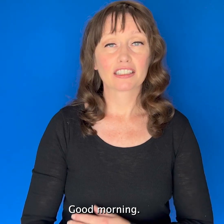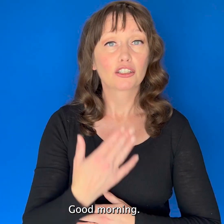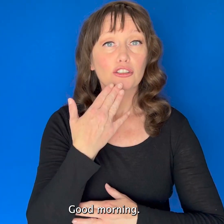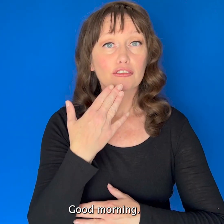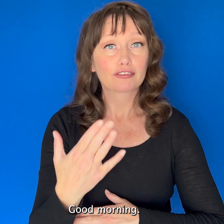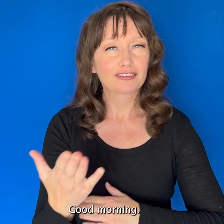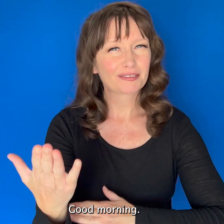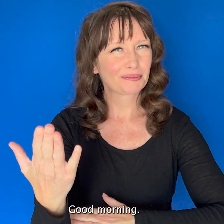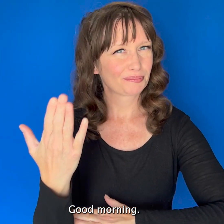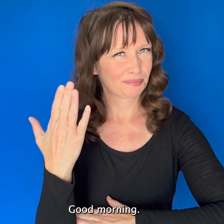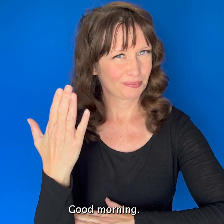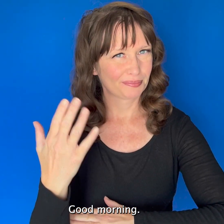Good morning.